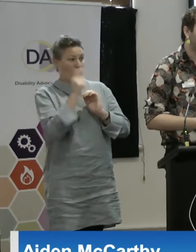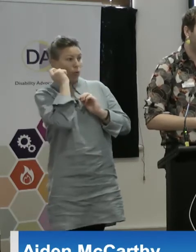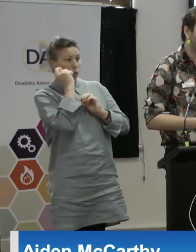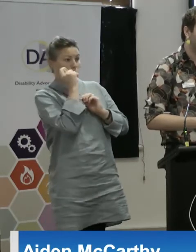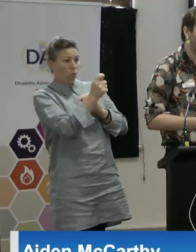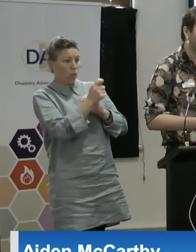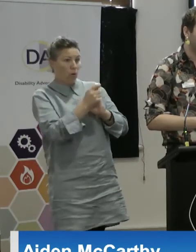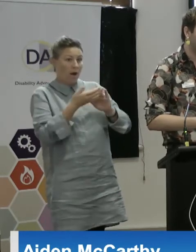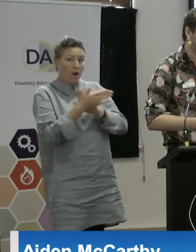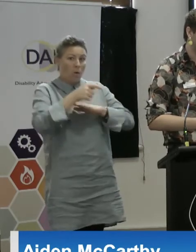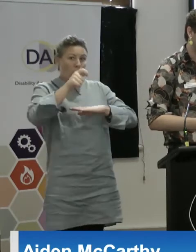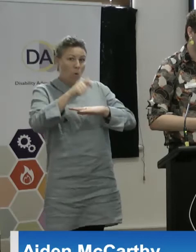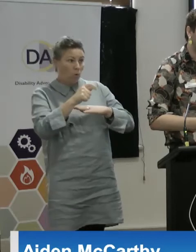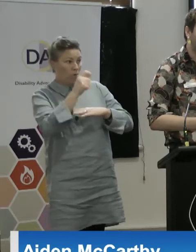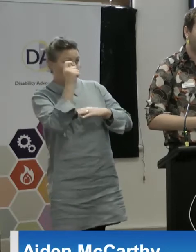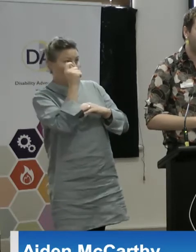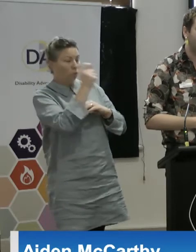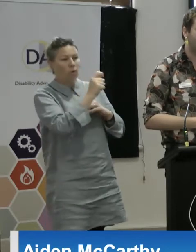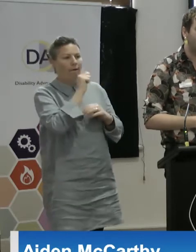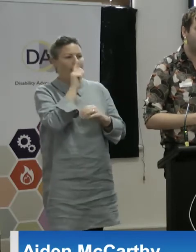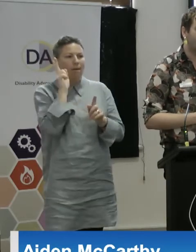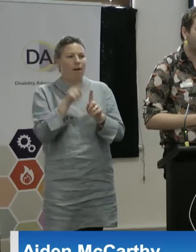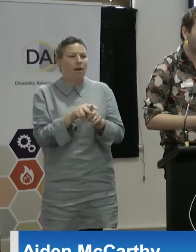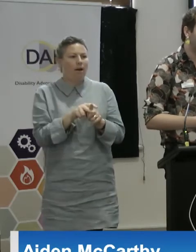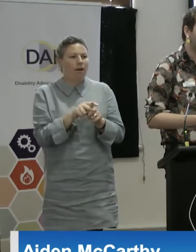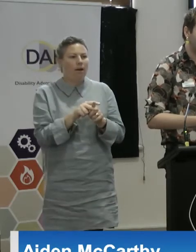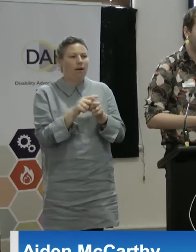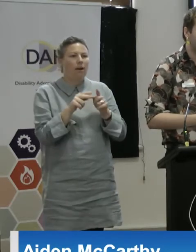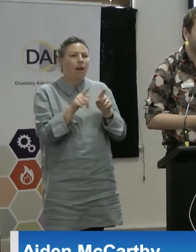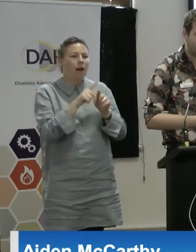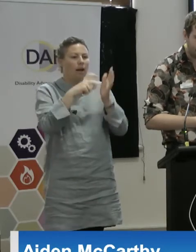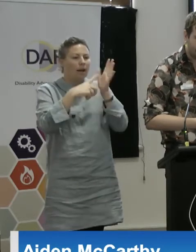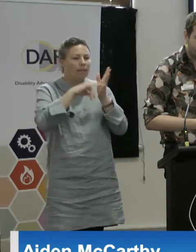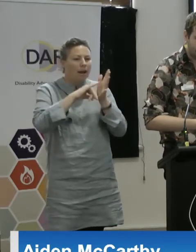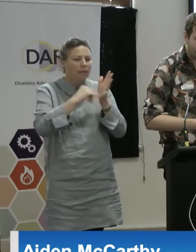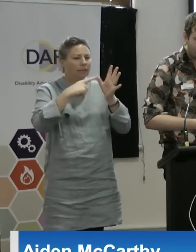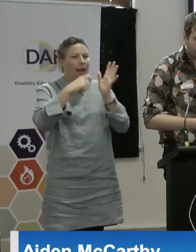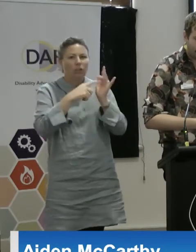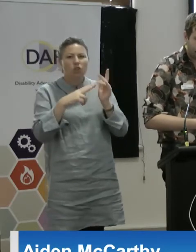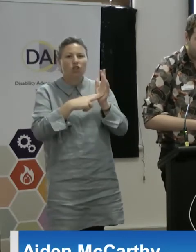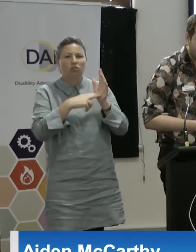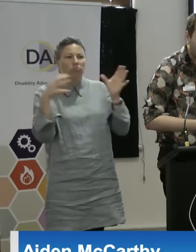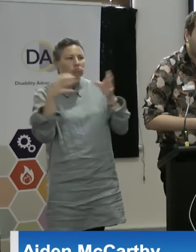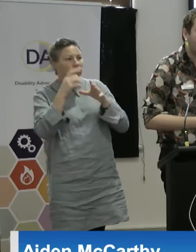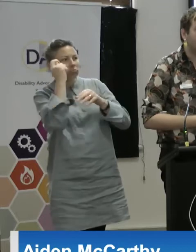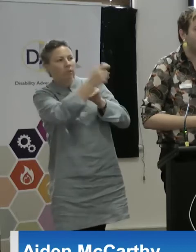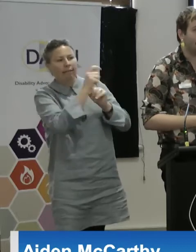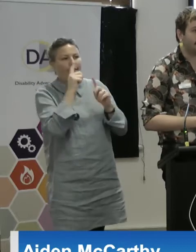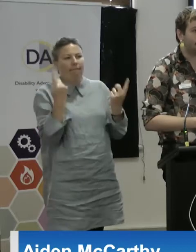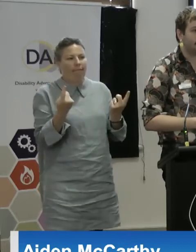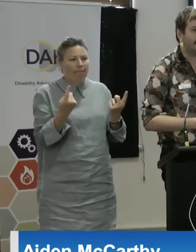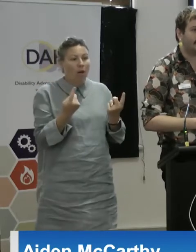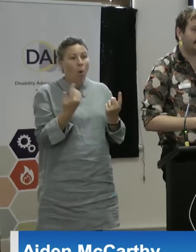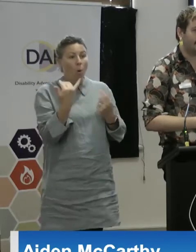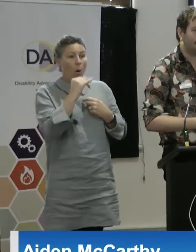to apply to the National Redress Scheme, and that includes class actions as well. And people in